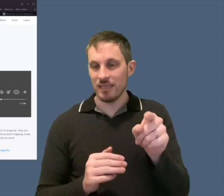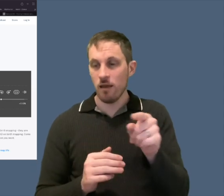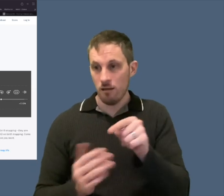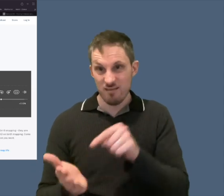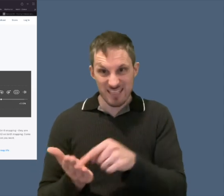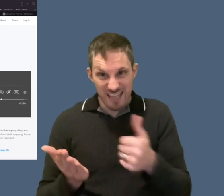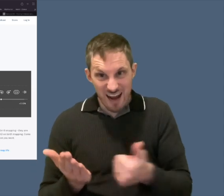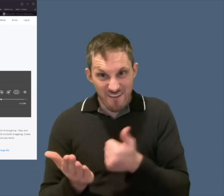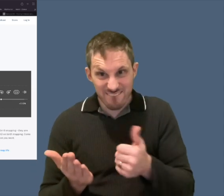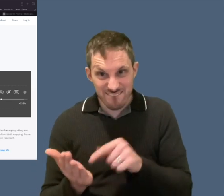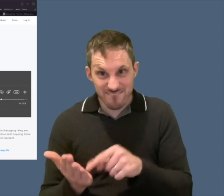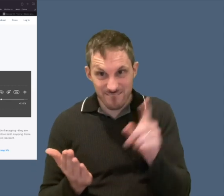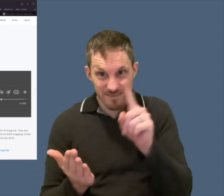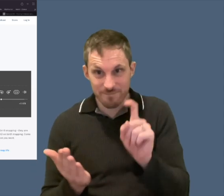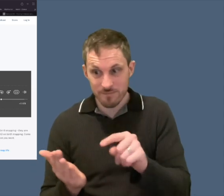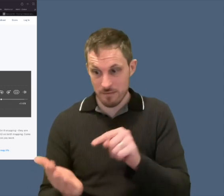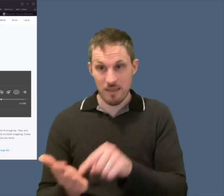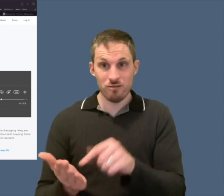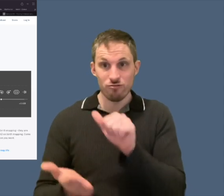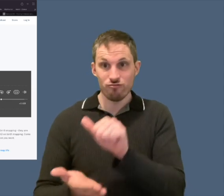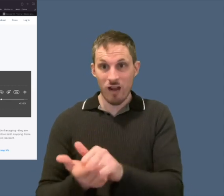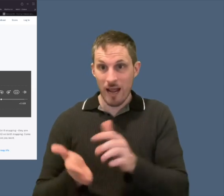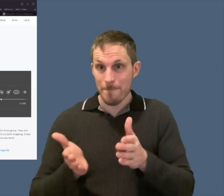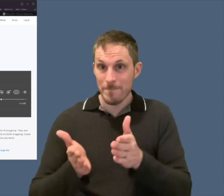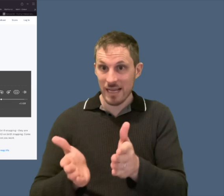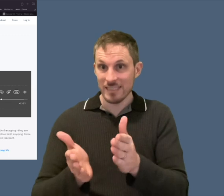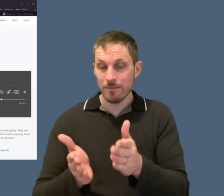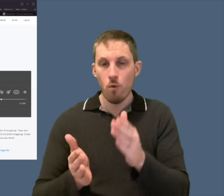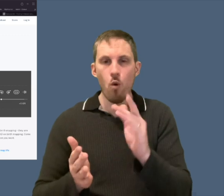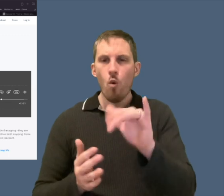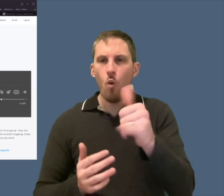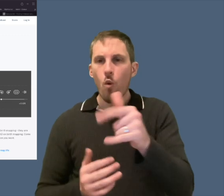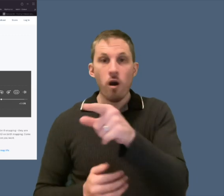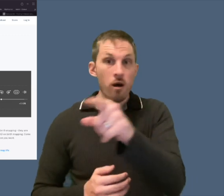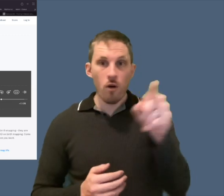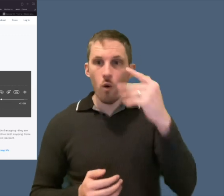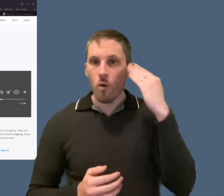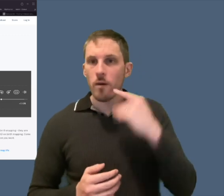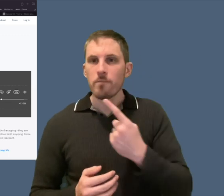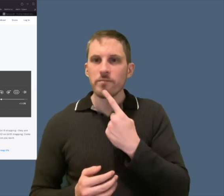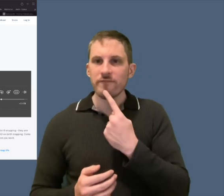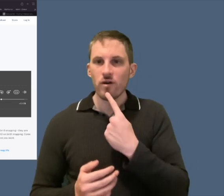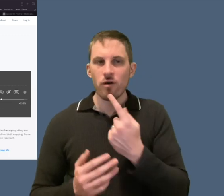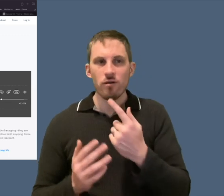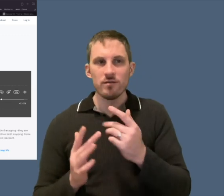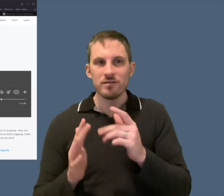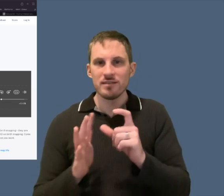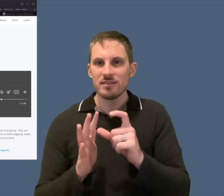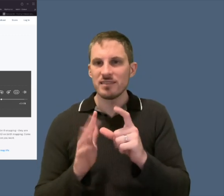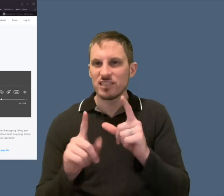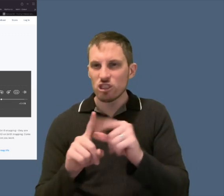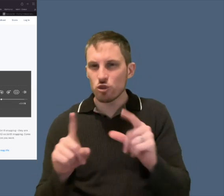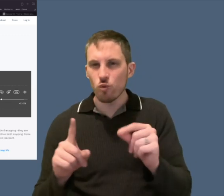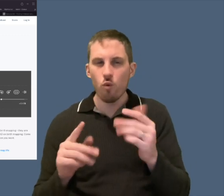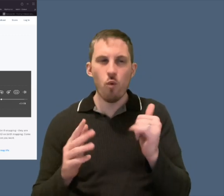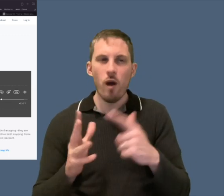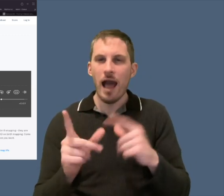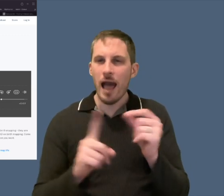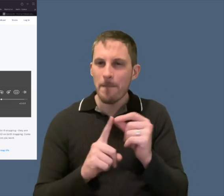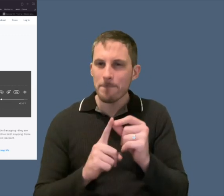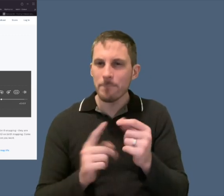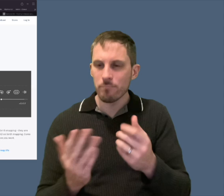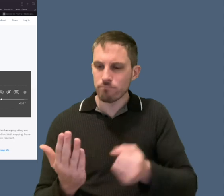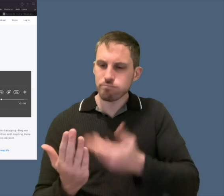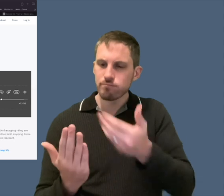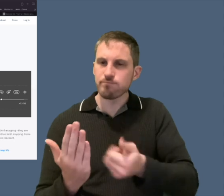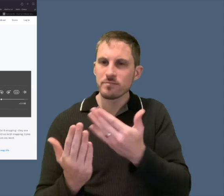the book the right mechanism? Or do women prefer digital, an app, to find their information online?